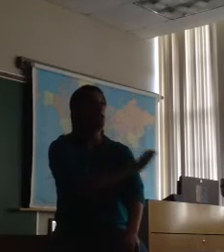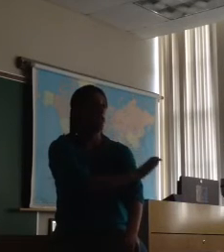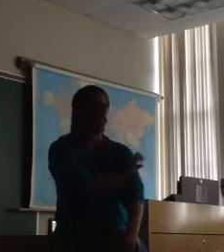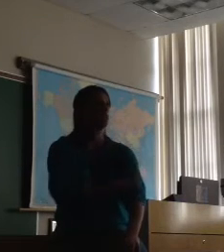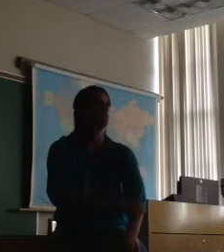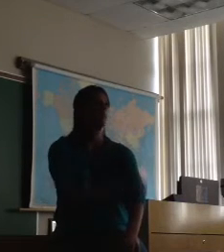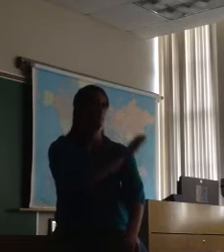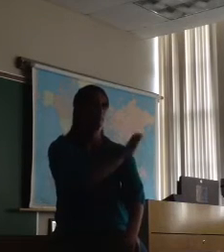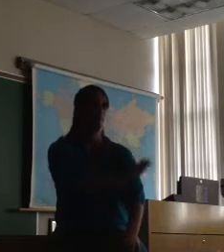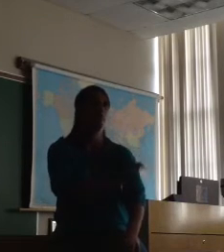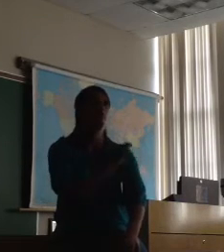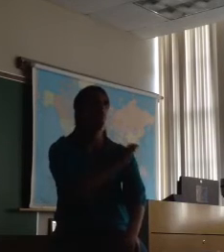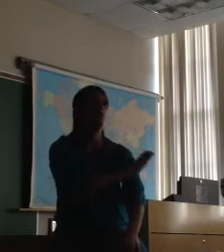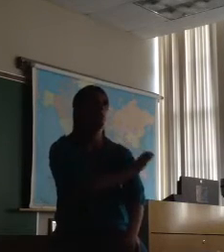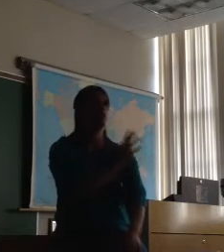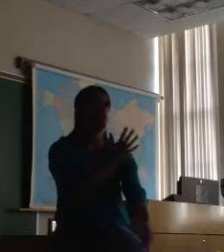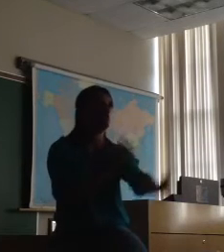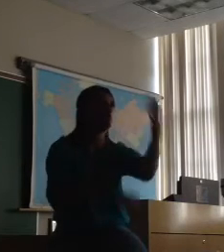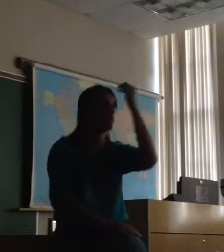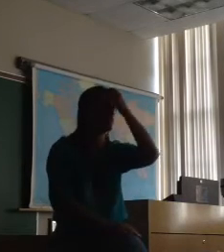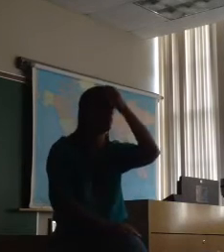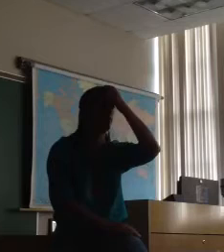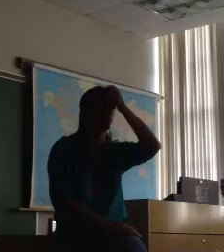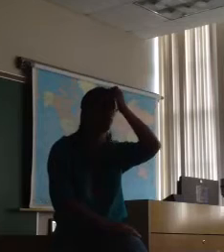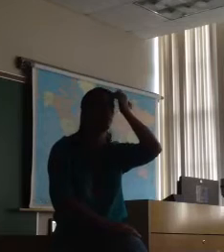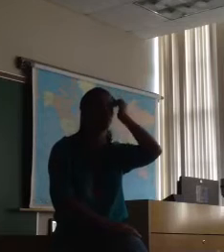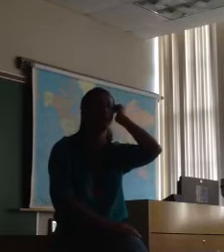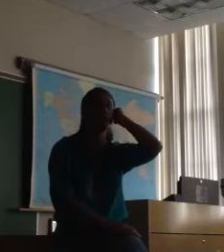clinic. C for, because, you know, there is a difference, hospital and a clinic.